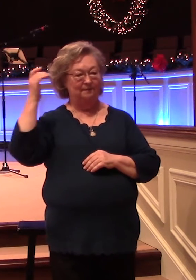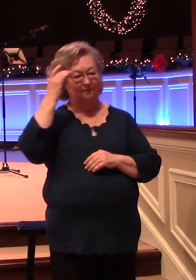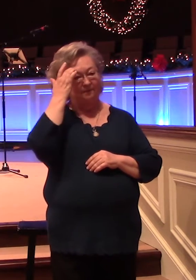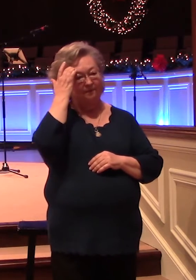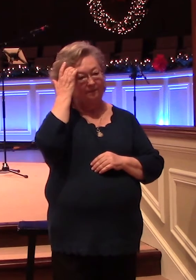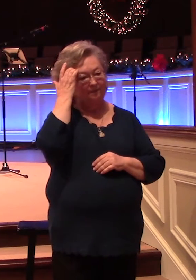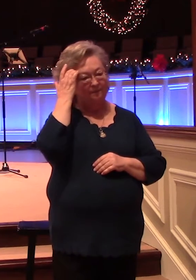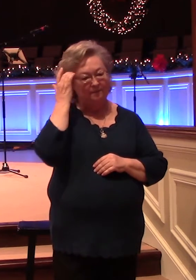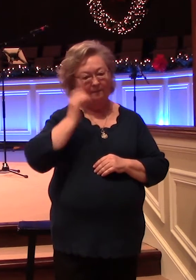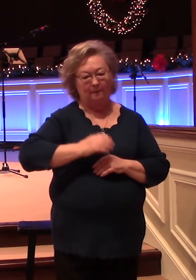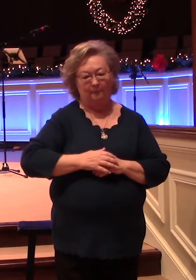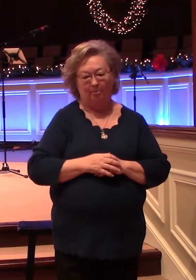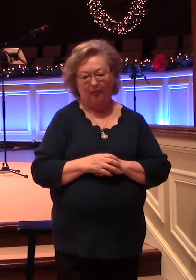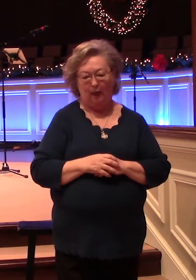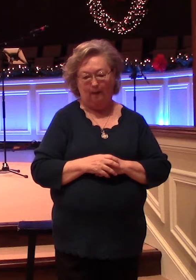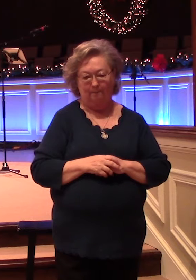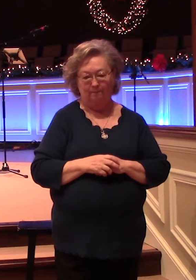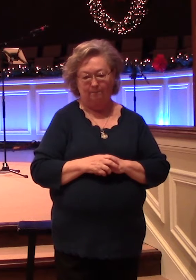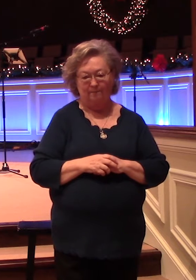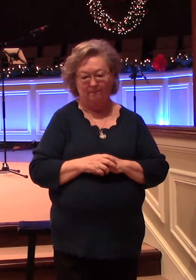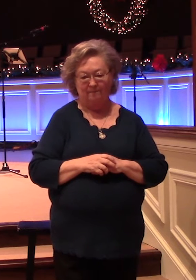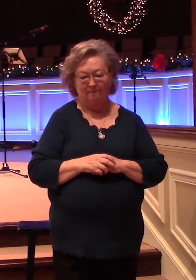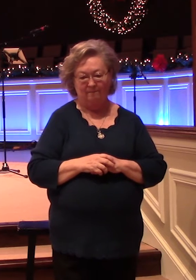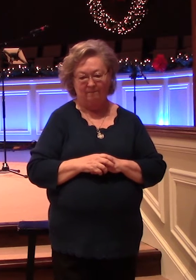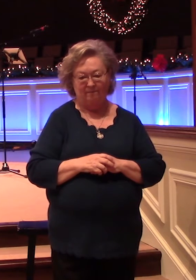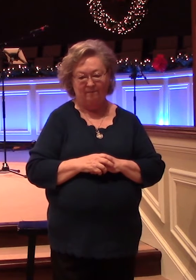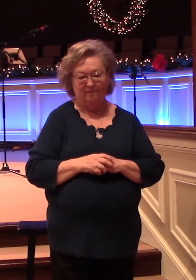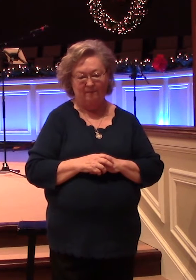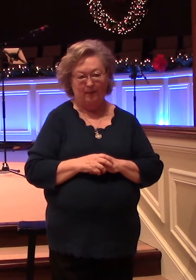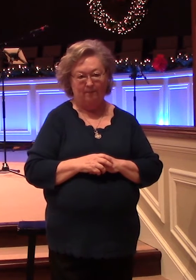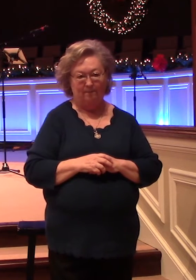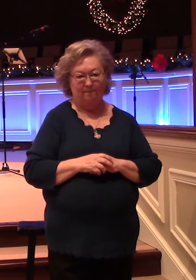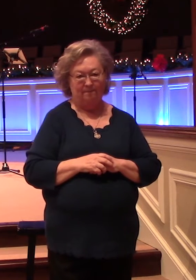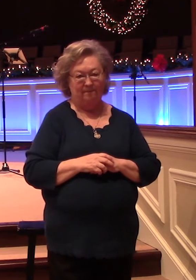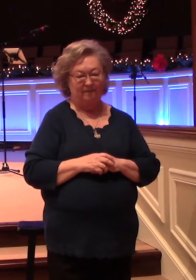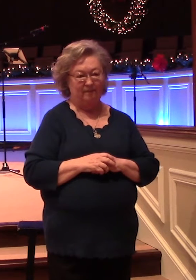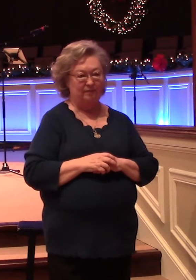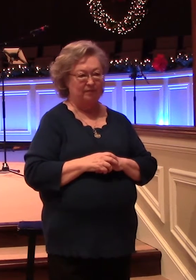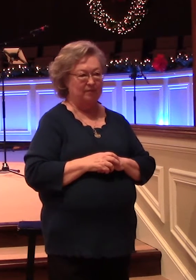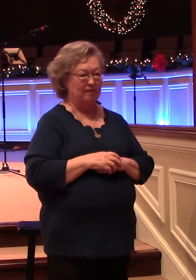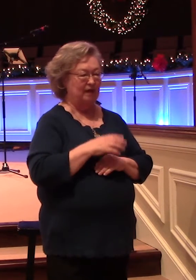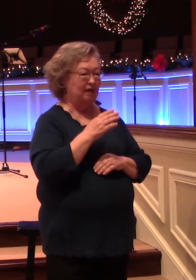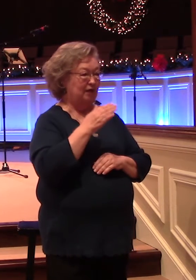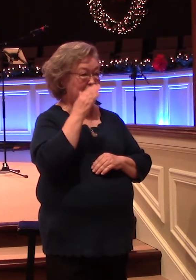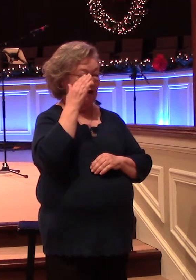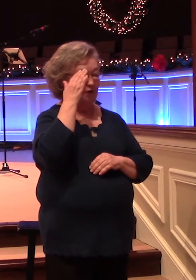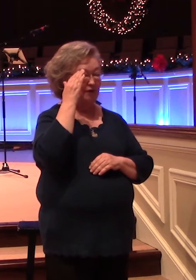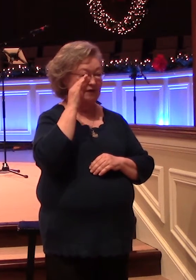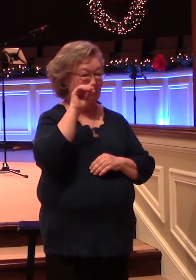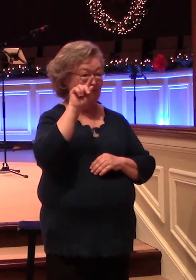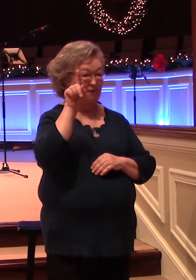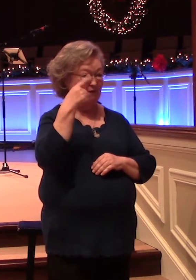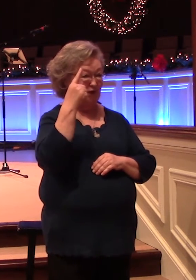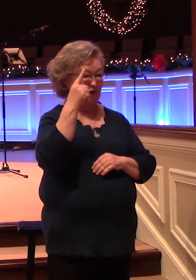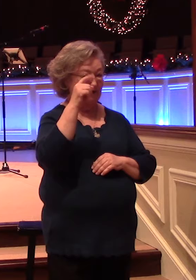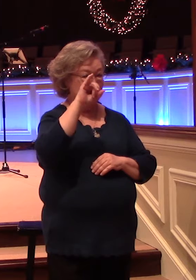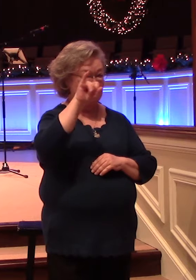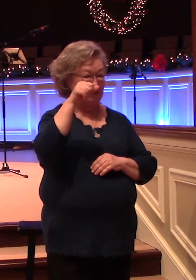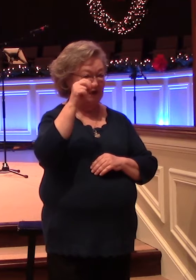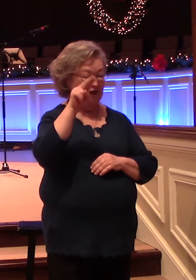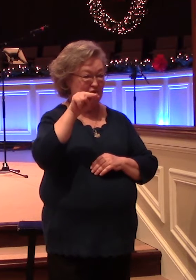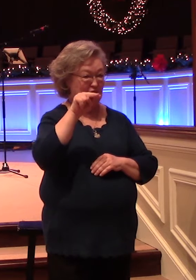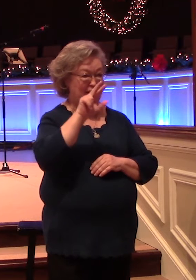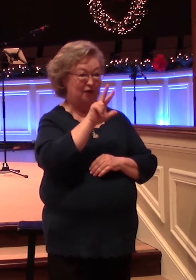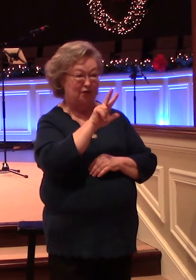I think it's so cool that there's a 1 John 3:16. Did you know that? Read 1 John 3:16. We know love by this, that he laid down